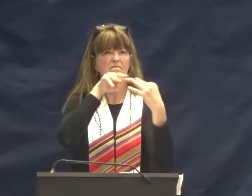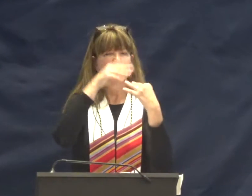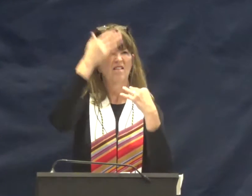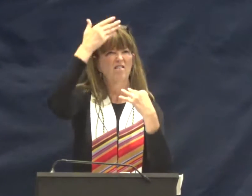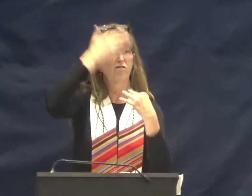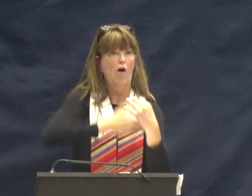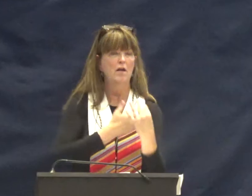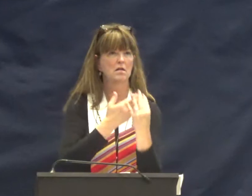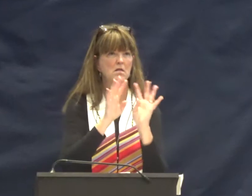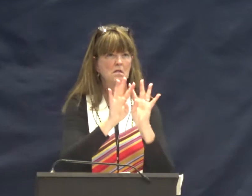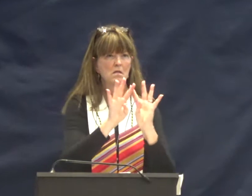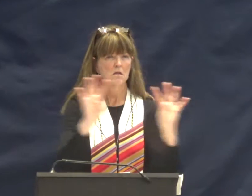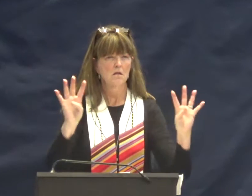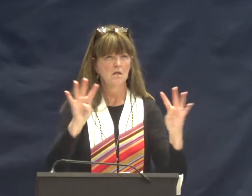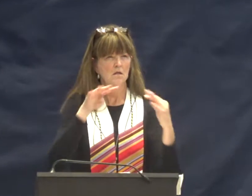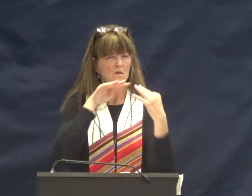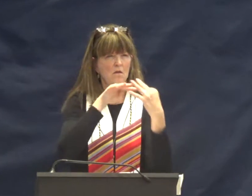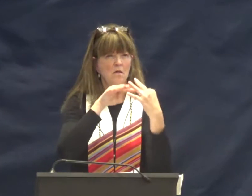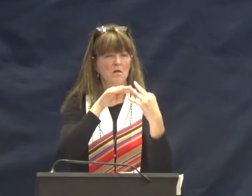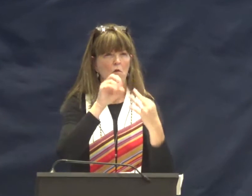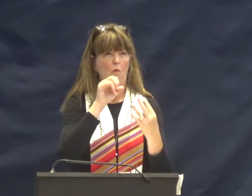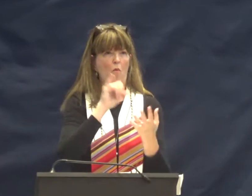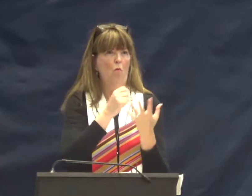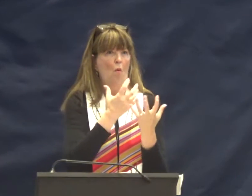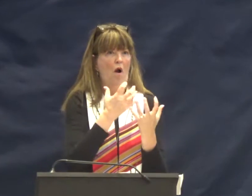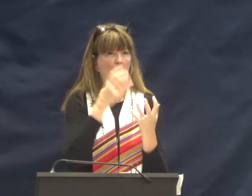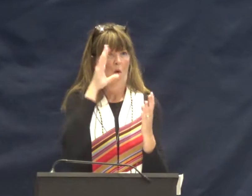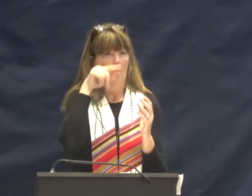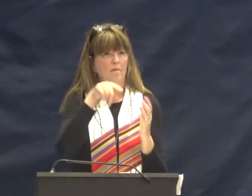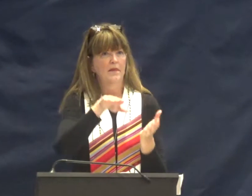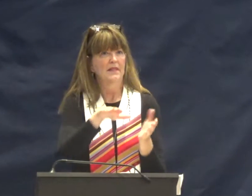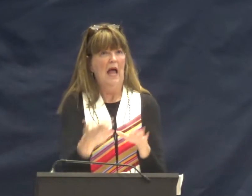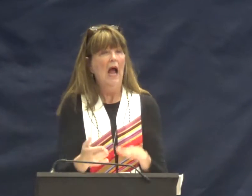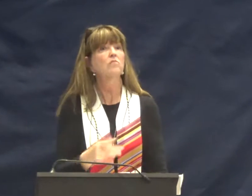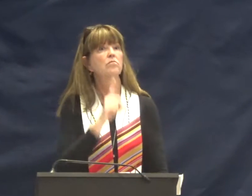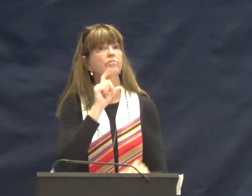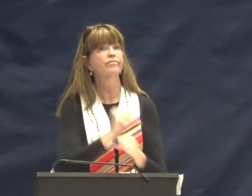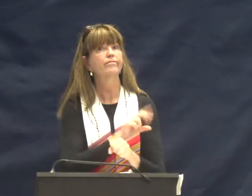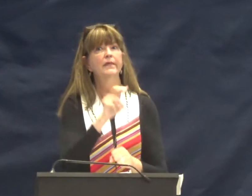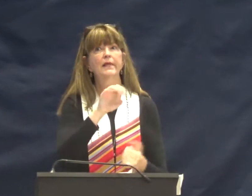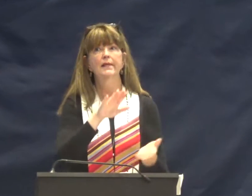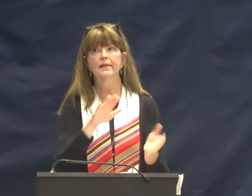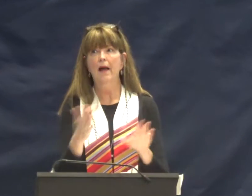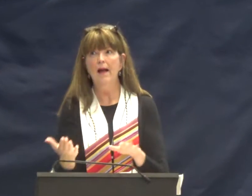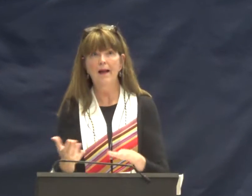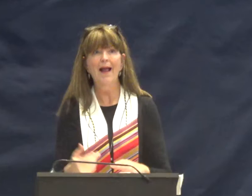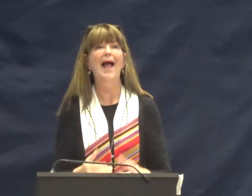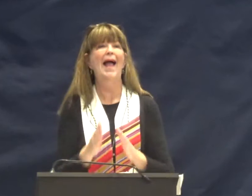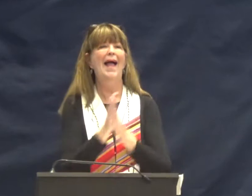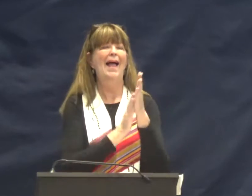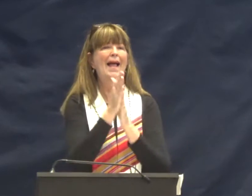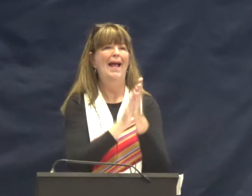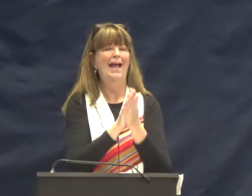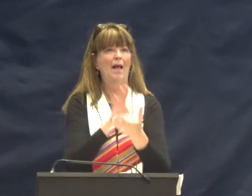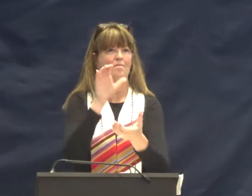Her husband had gone to battle, and he sent her husband to the front lines because he wanted him to die. And sure enough, he was